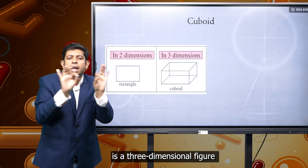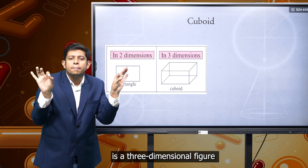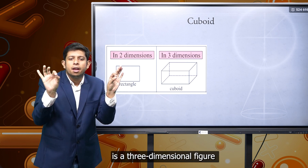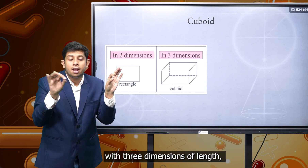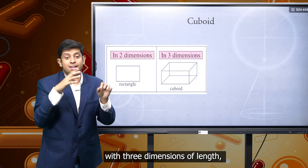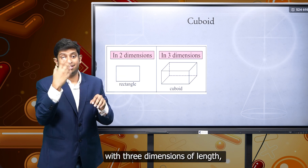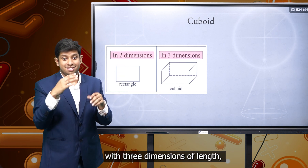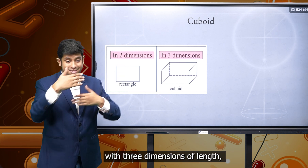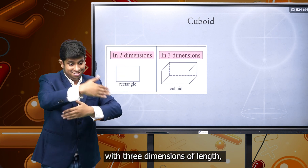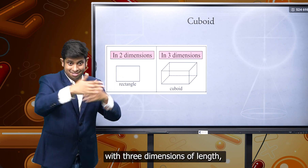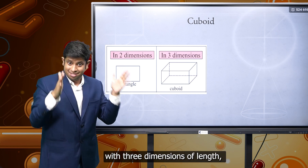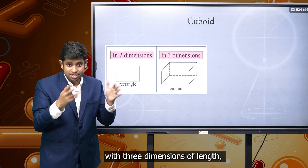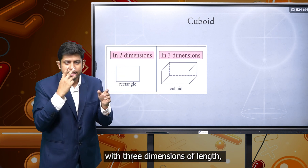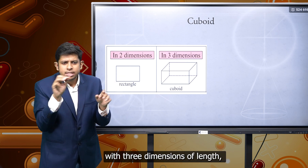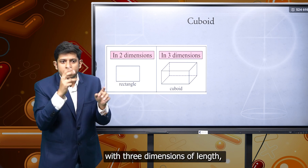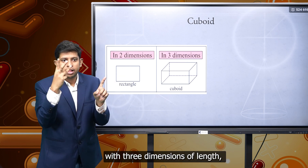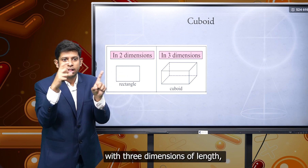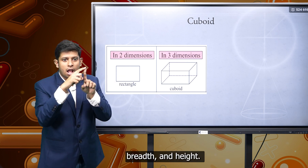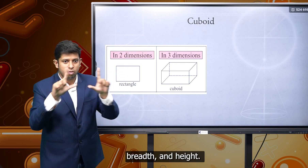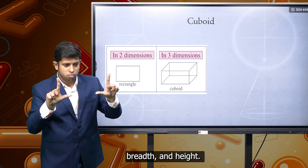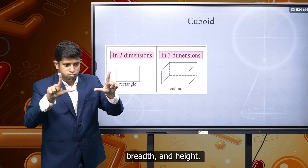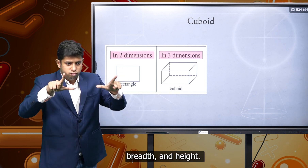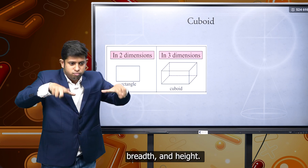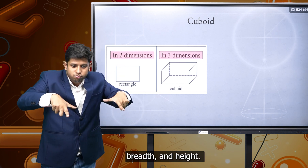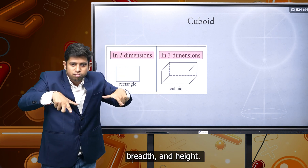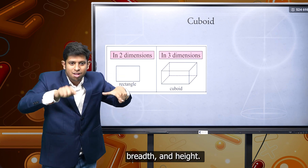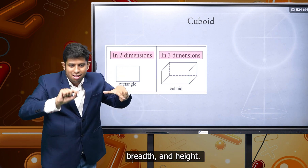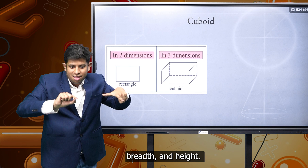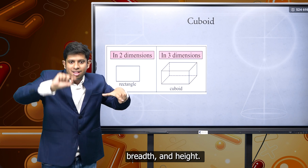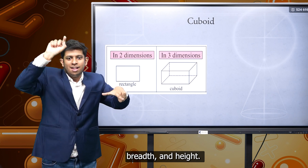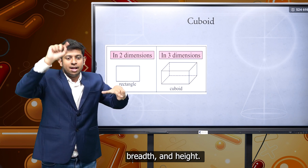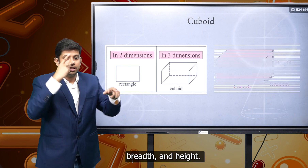figure with three dimensions of length, breadth and height.